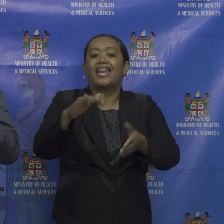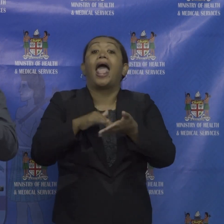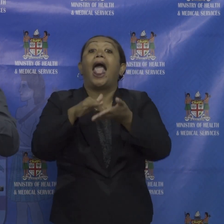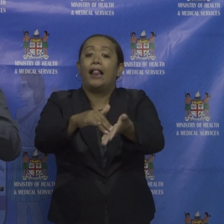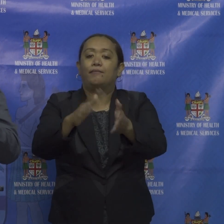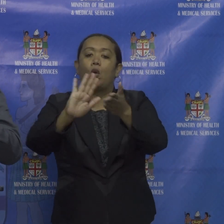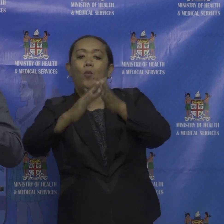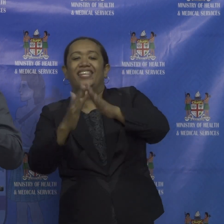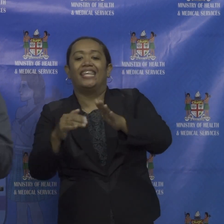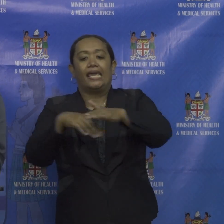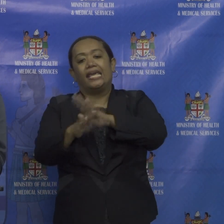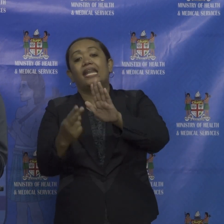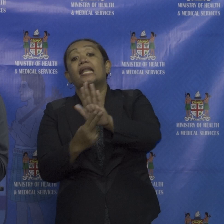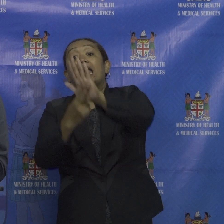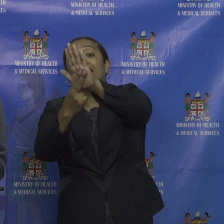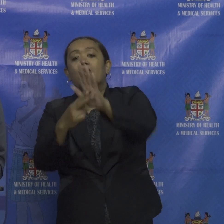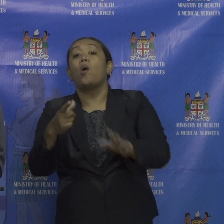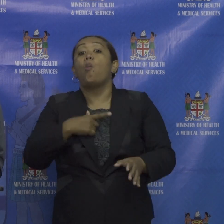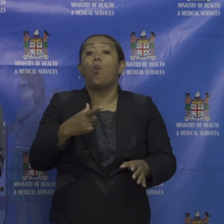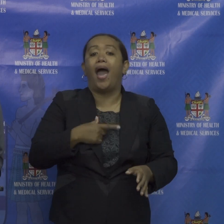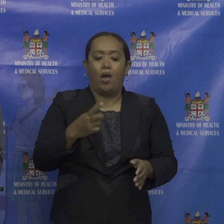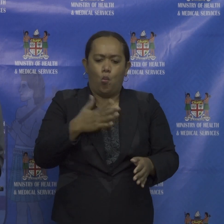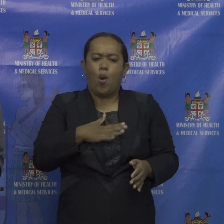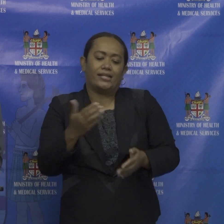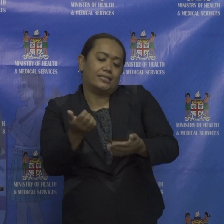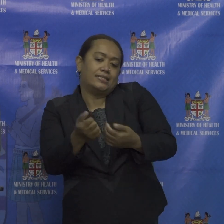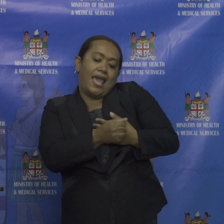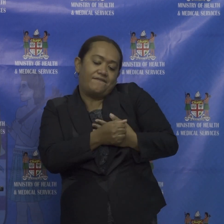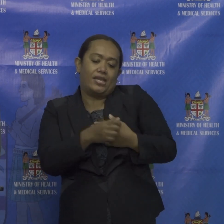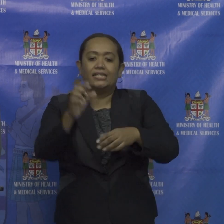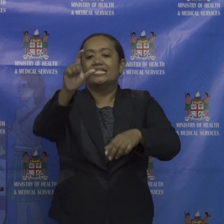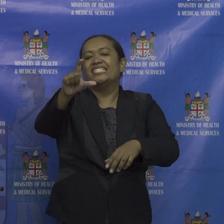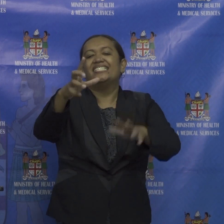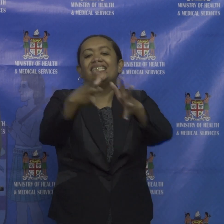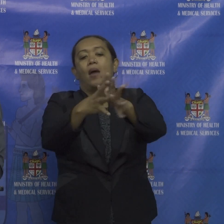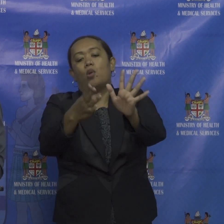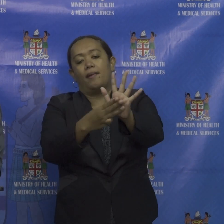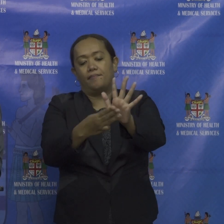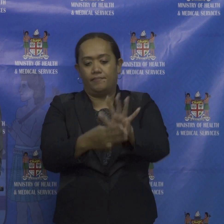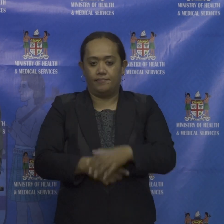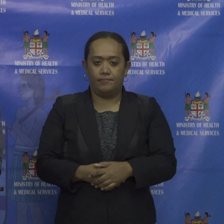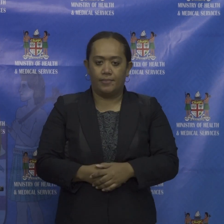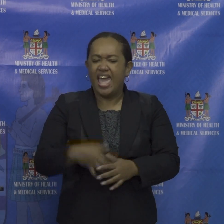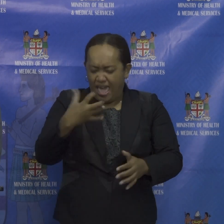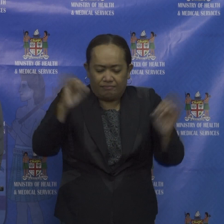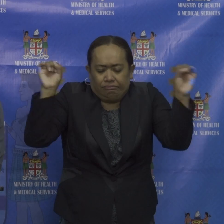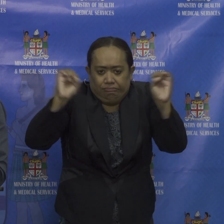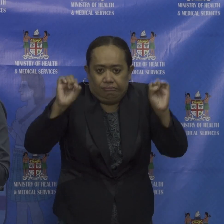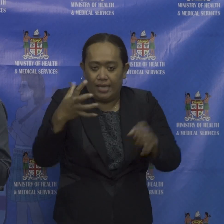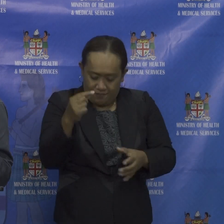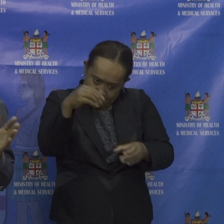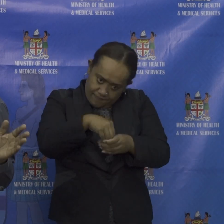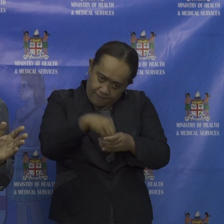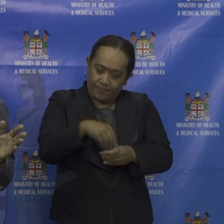keep CWM more safe. We've got a lot of urgent services in CWM. You will find